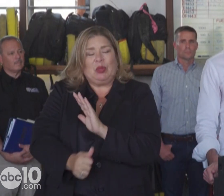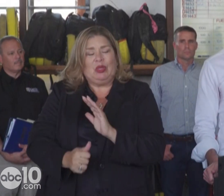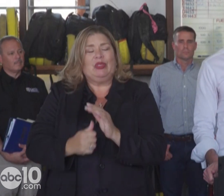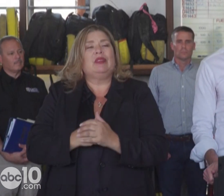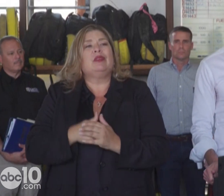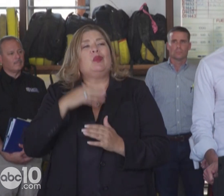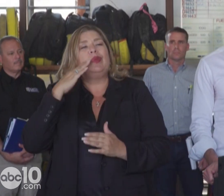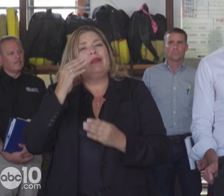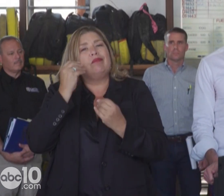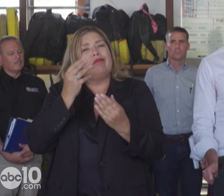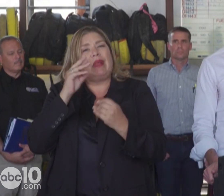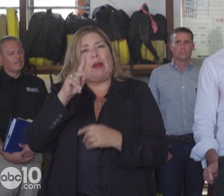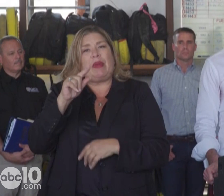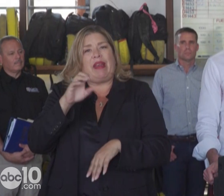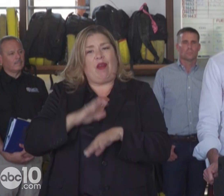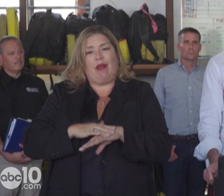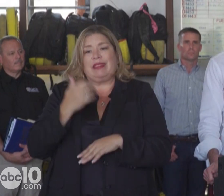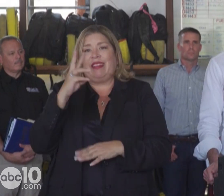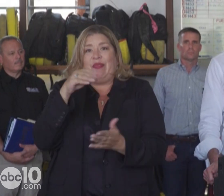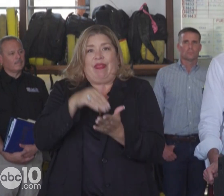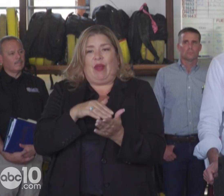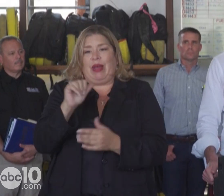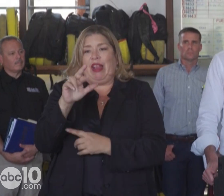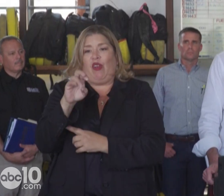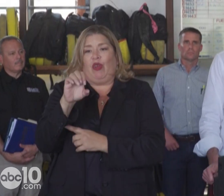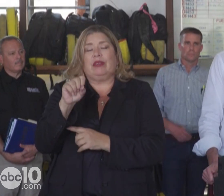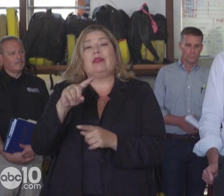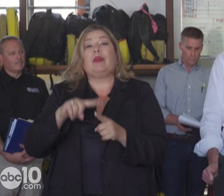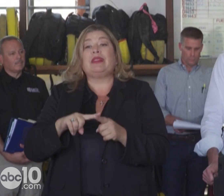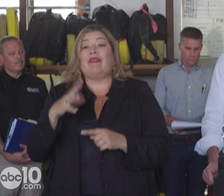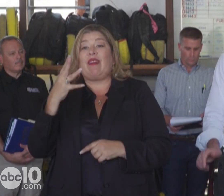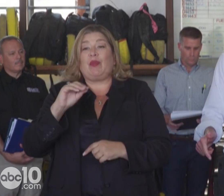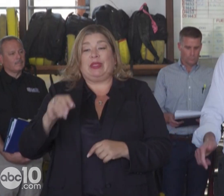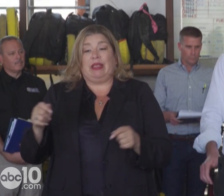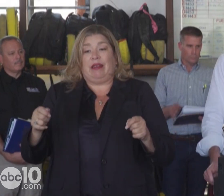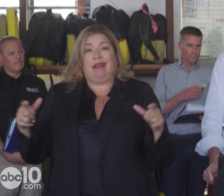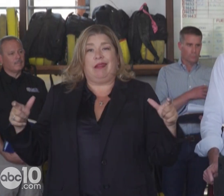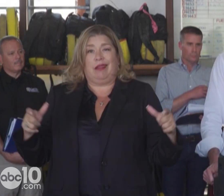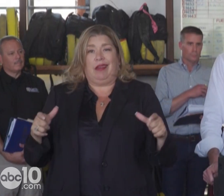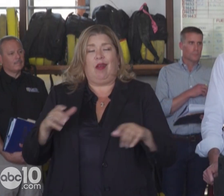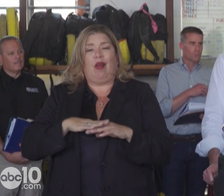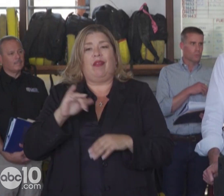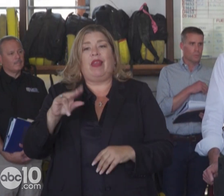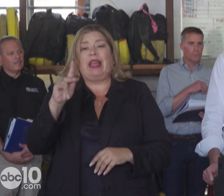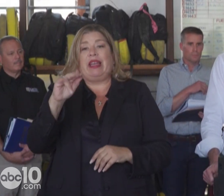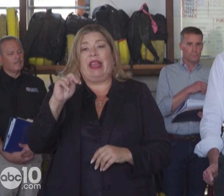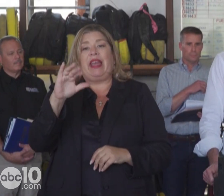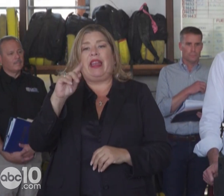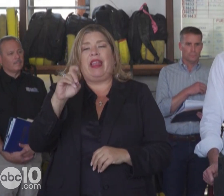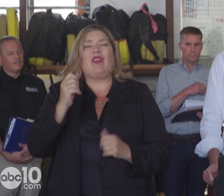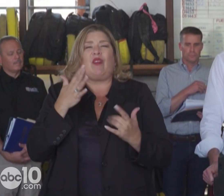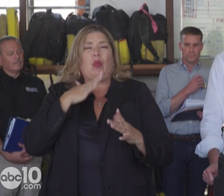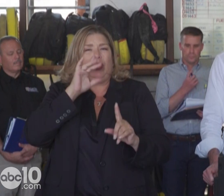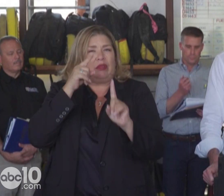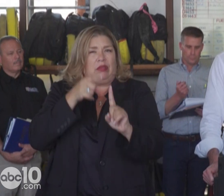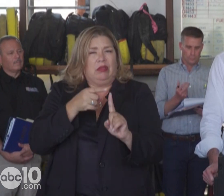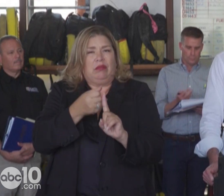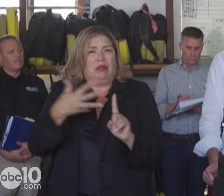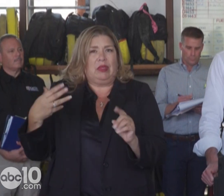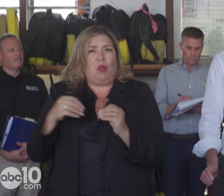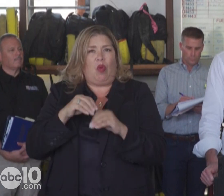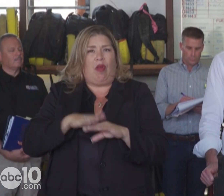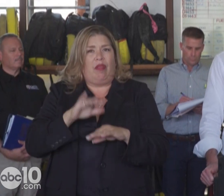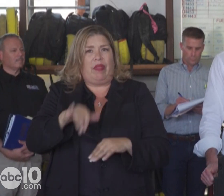to get updated on those 16,000 acres and that 5% containment on the Kincade Fire in particular. But that is the